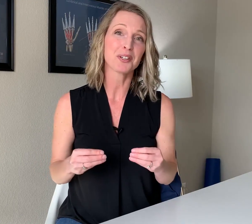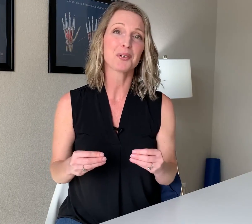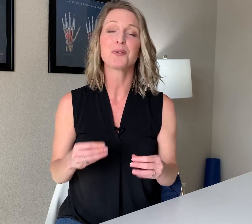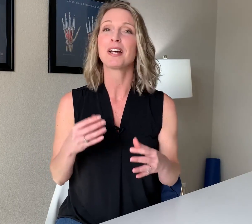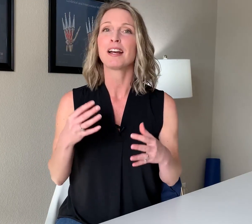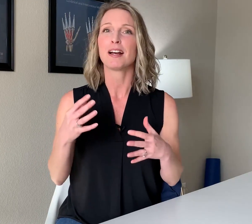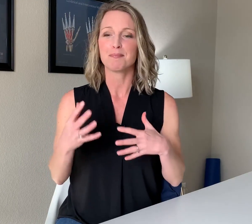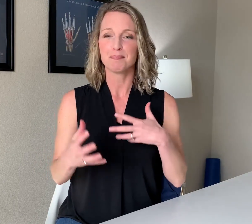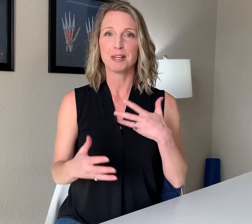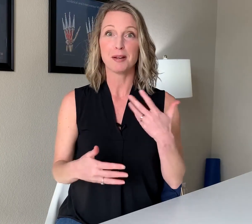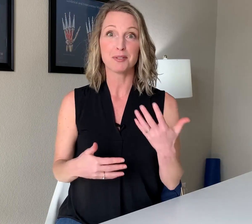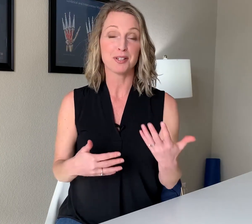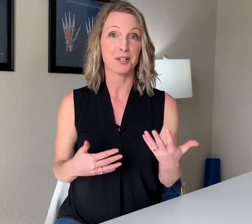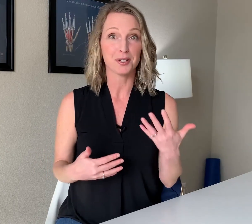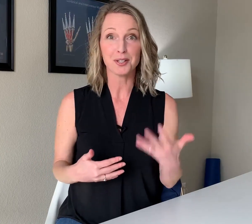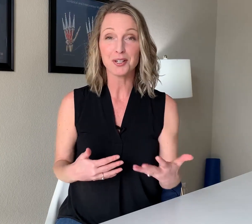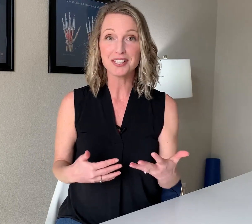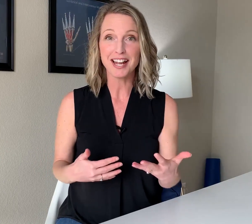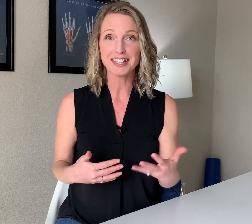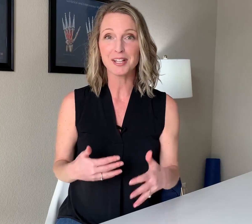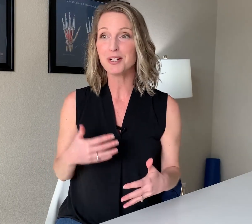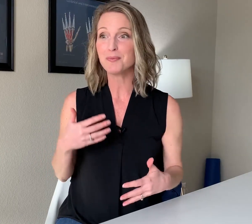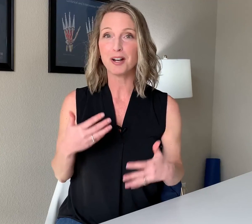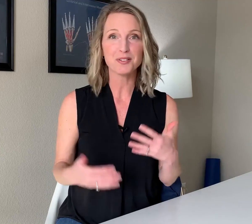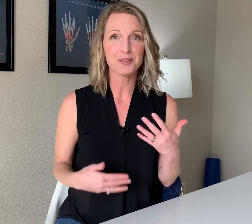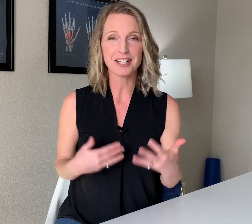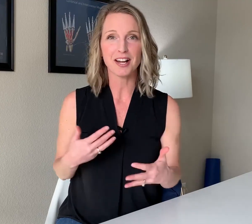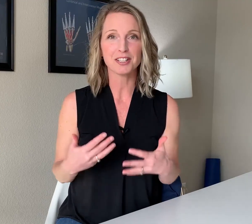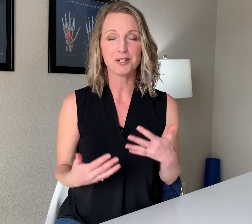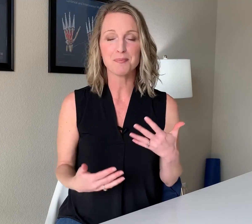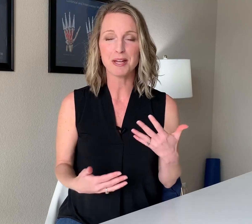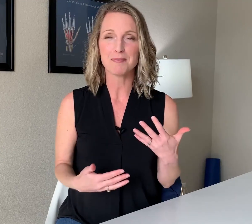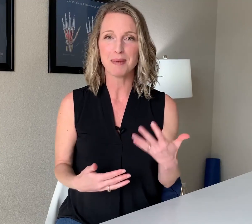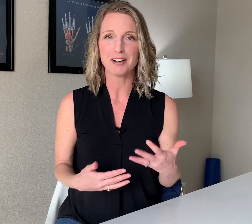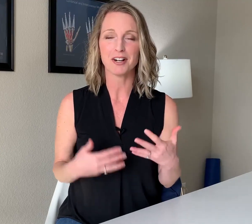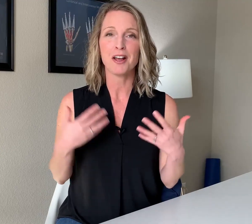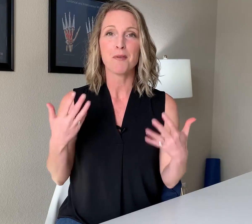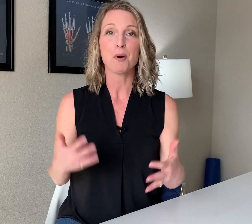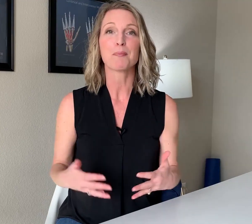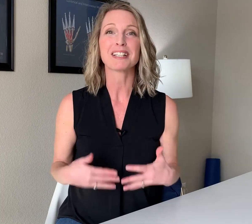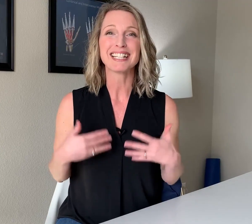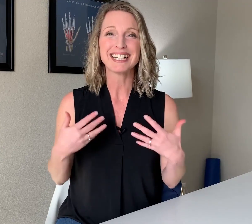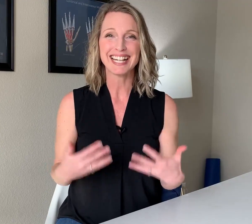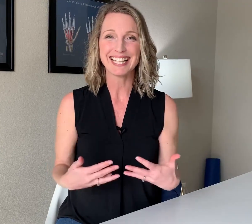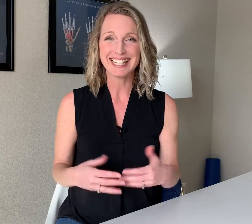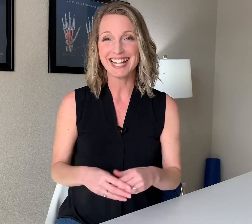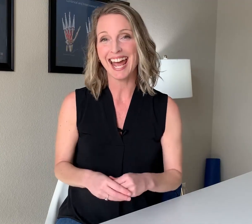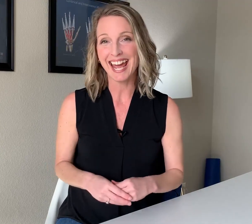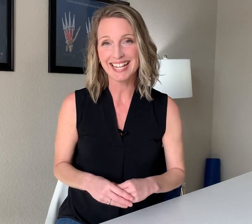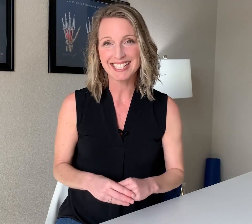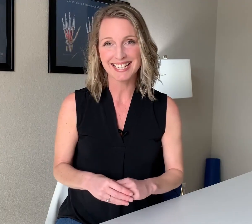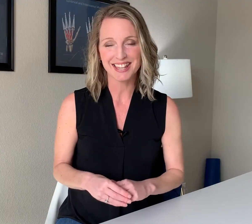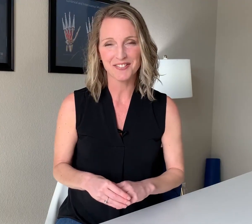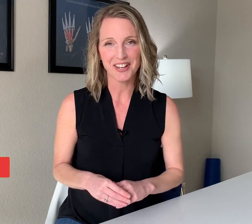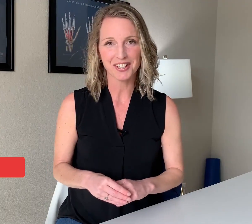you be able to learn sign language, but also get a little bit better mobility in the hand and in the